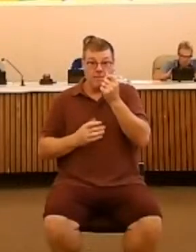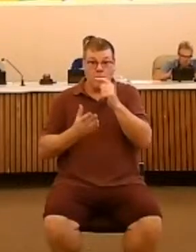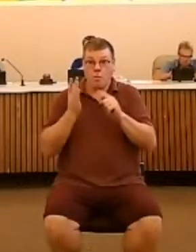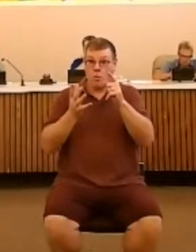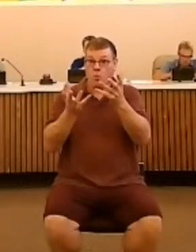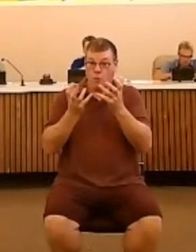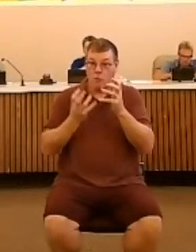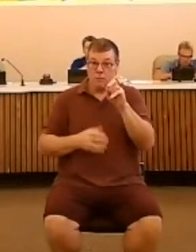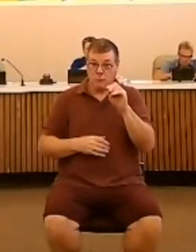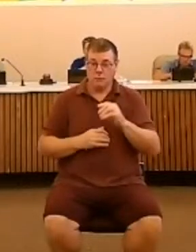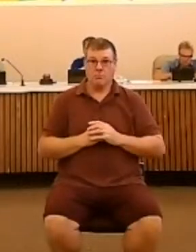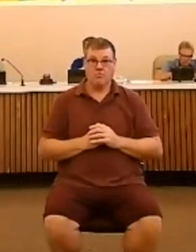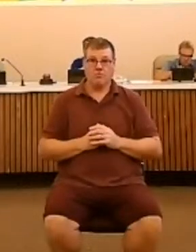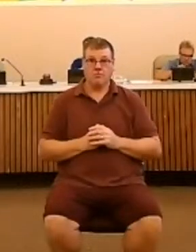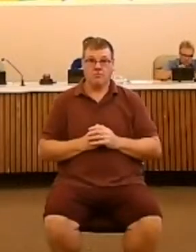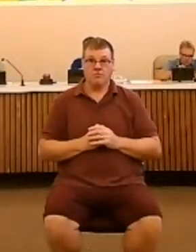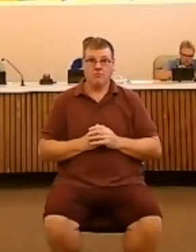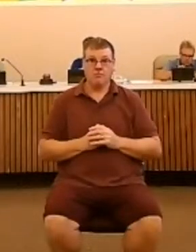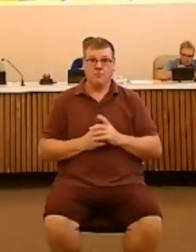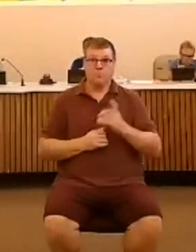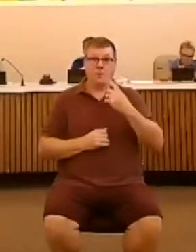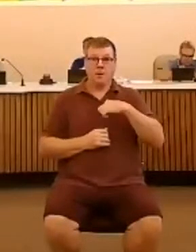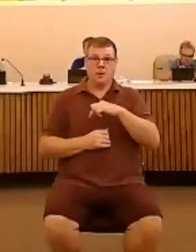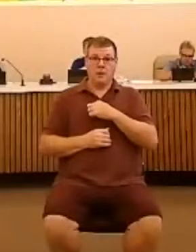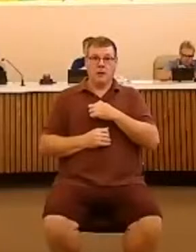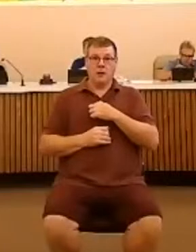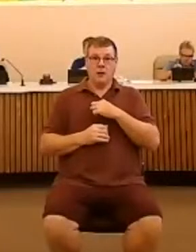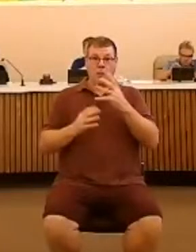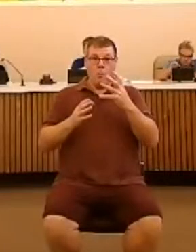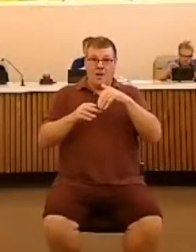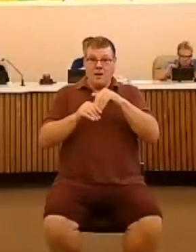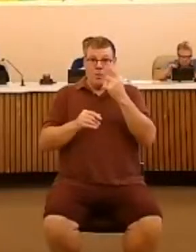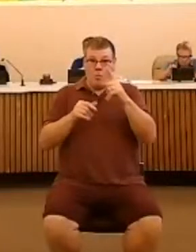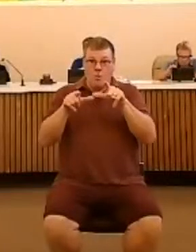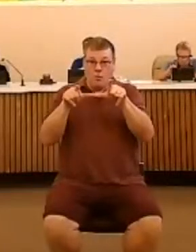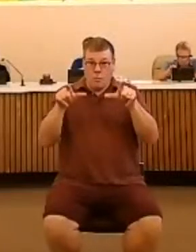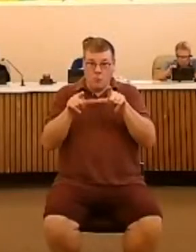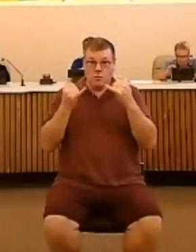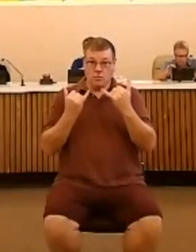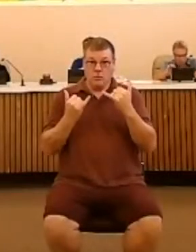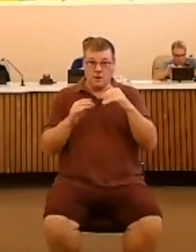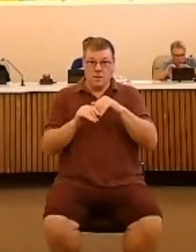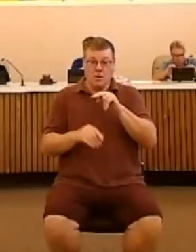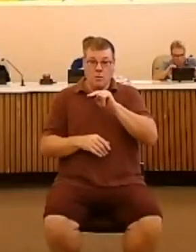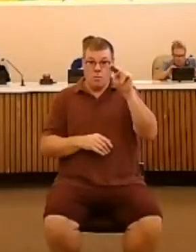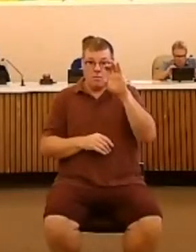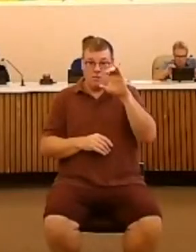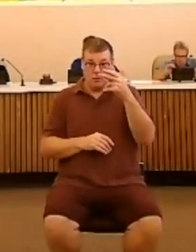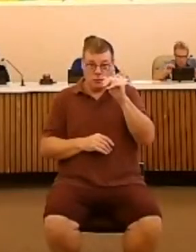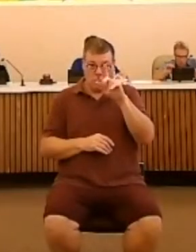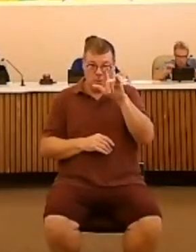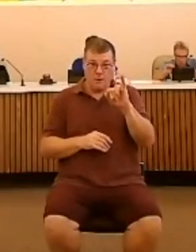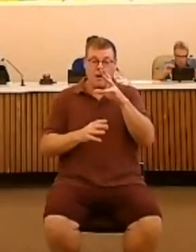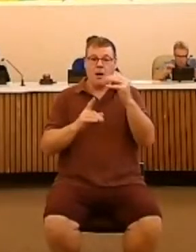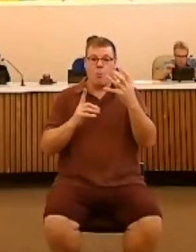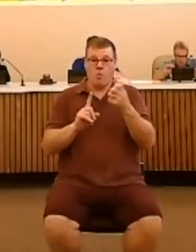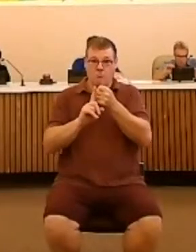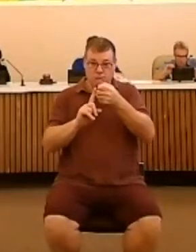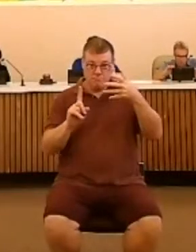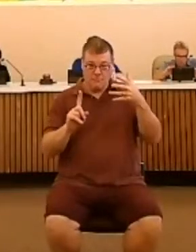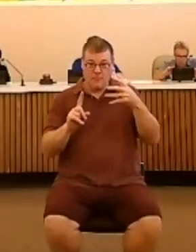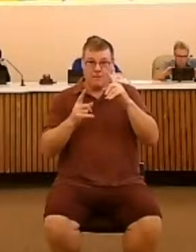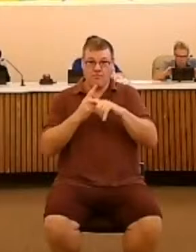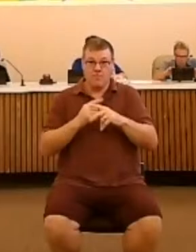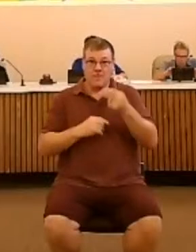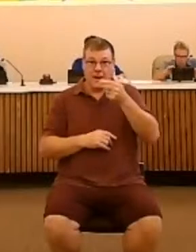And Well, we want to just, we have one location right now currently in North Charli, and we wanted to expand to